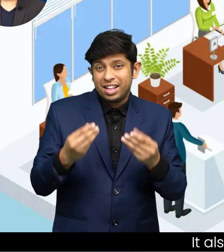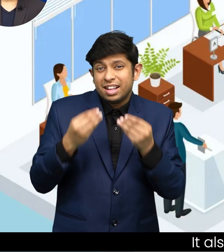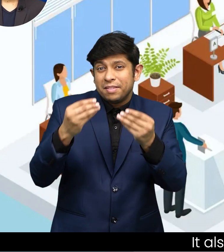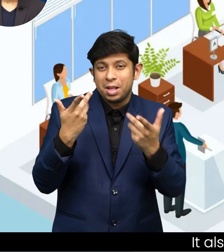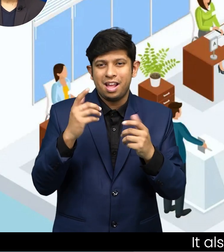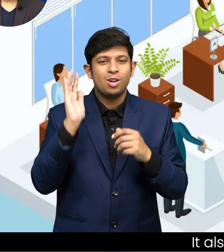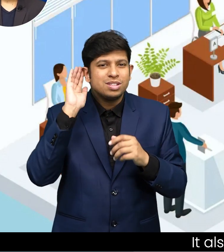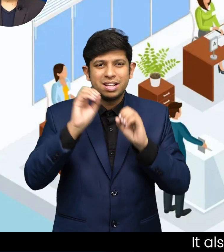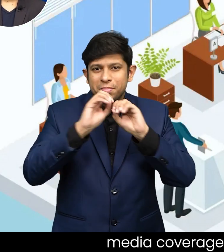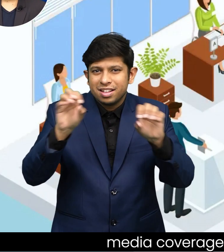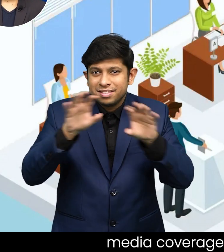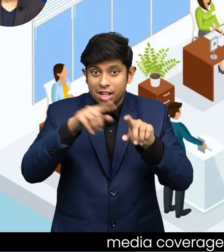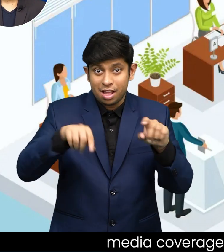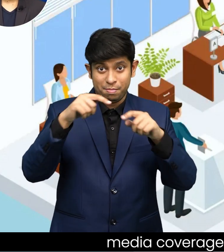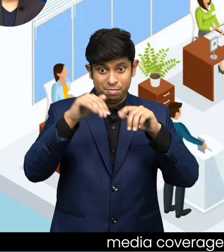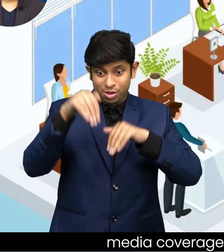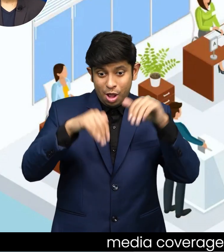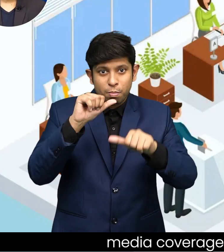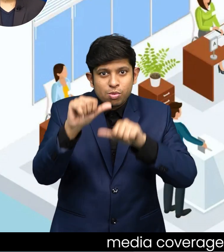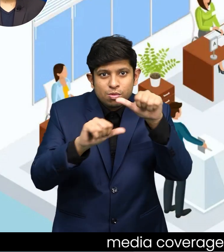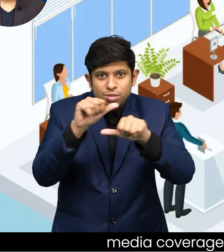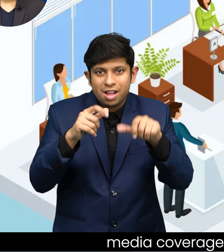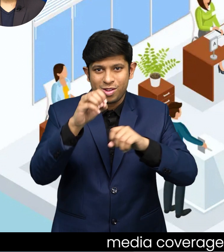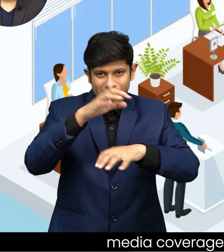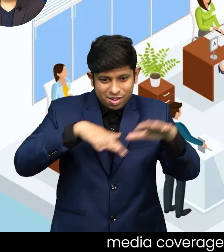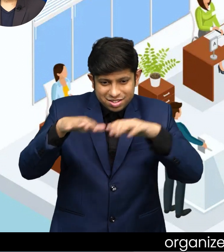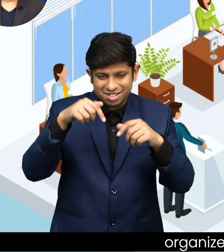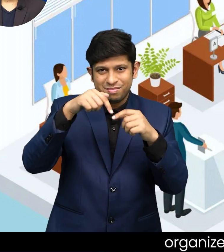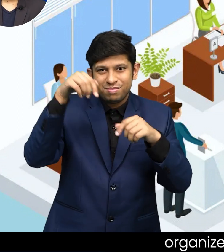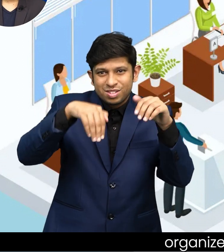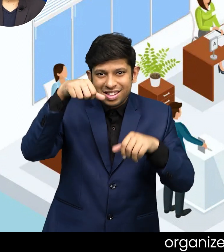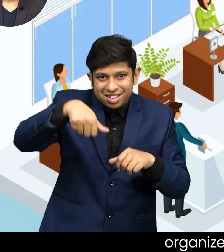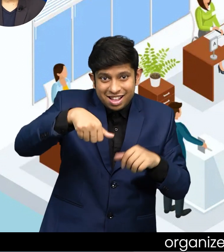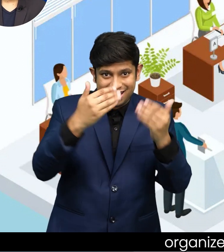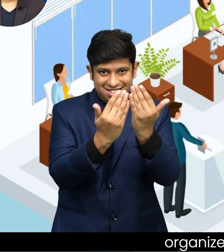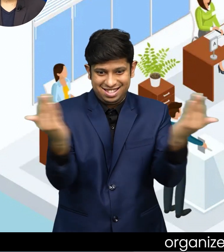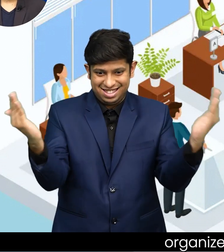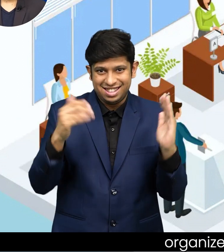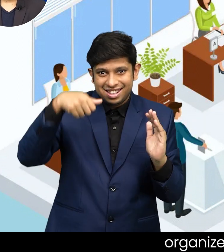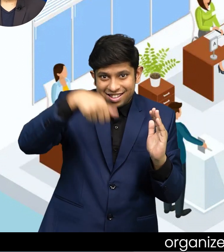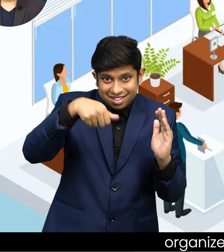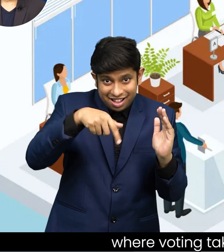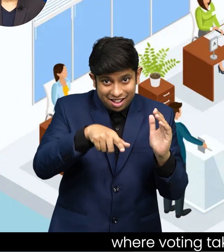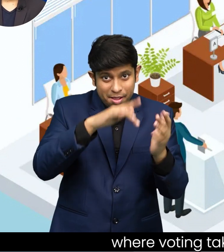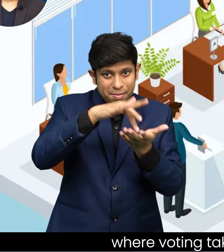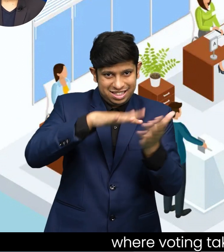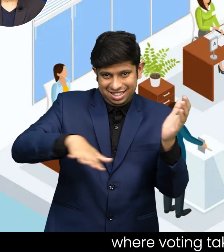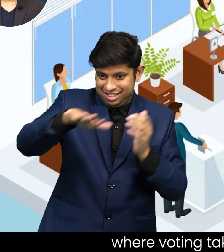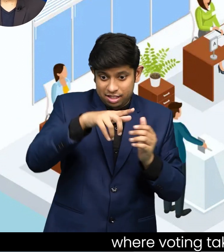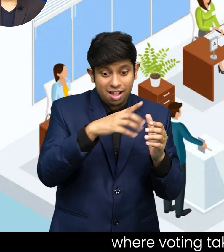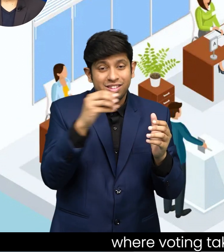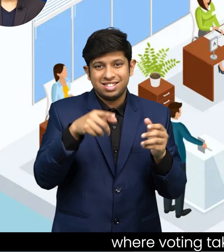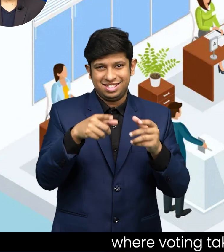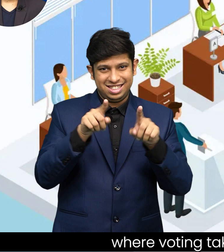It also facilitates media coverage of the election process, organizes polling booths where voting